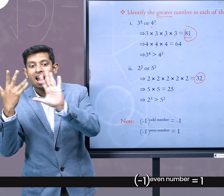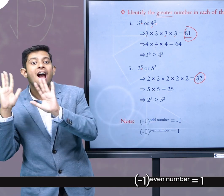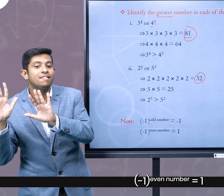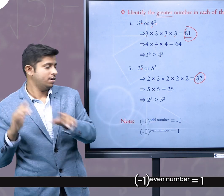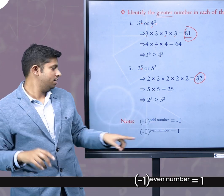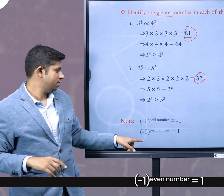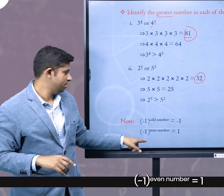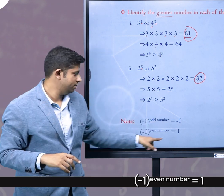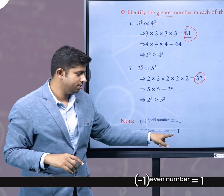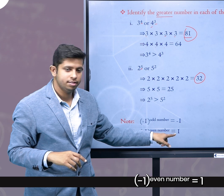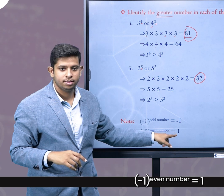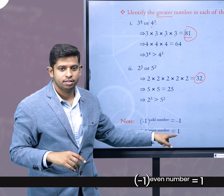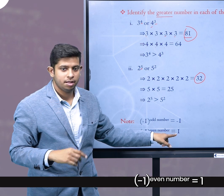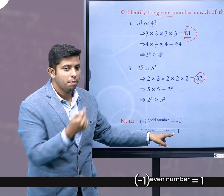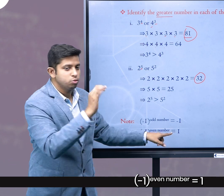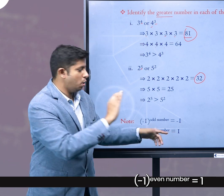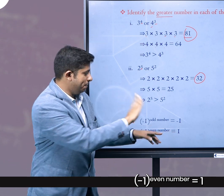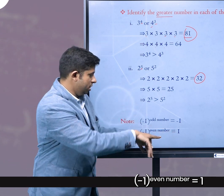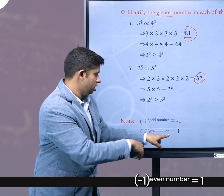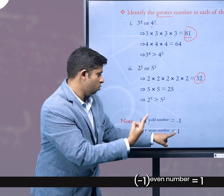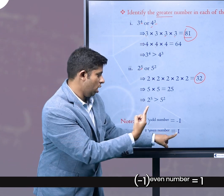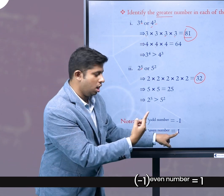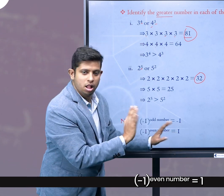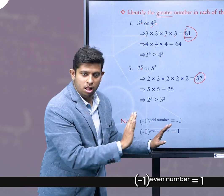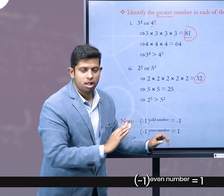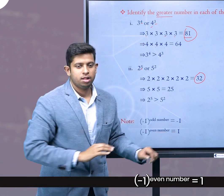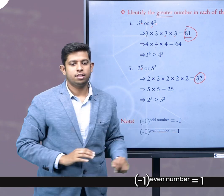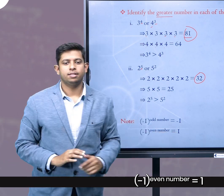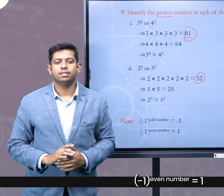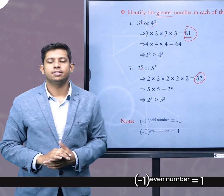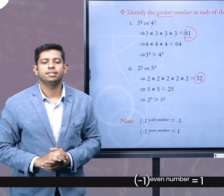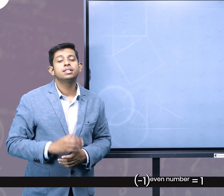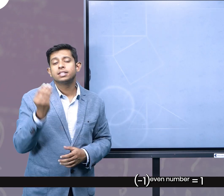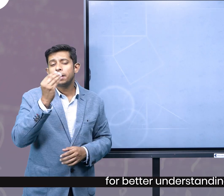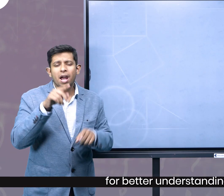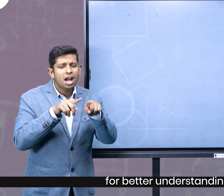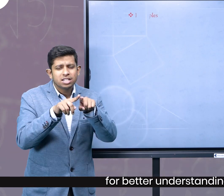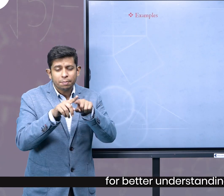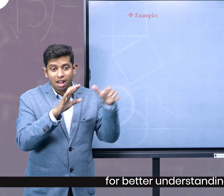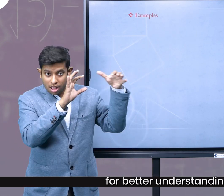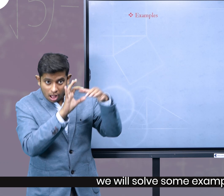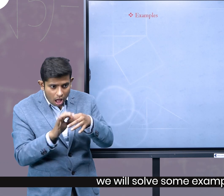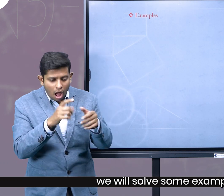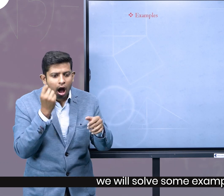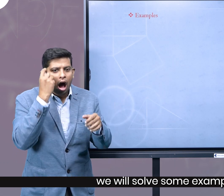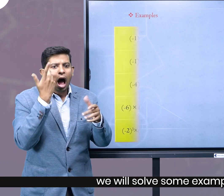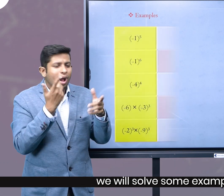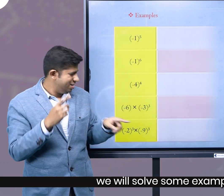1. For better understanding, we will solve some